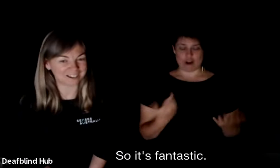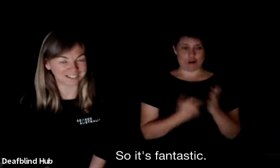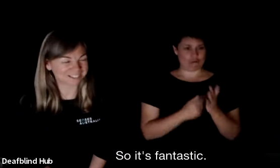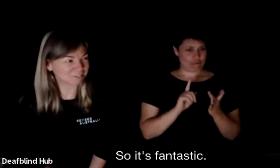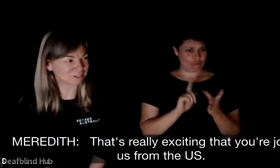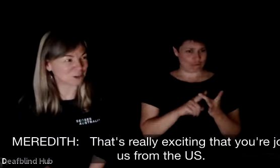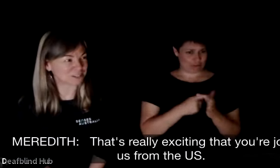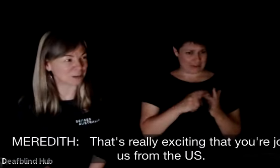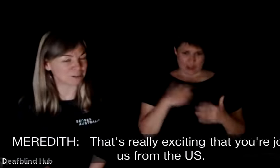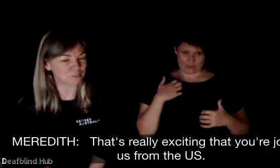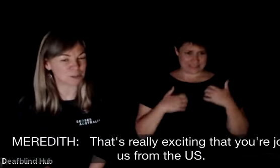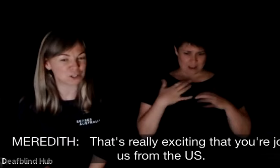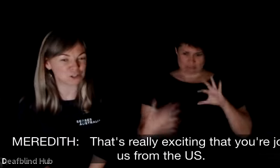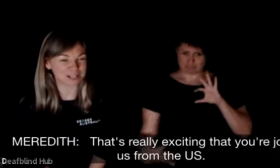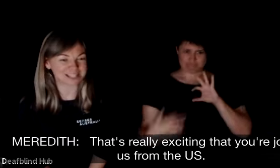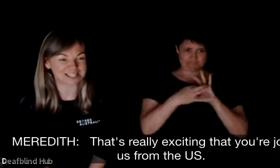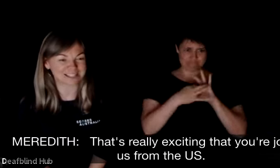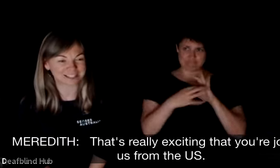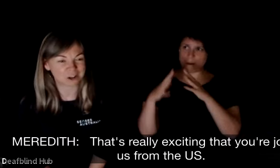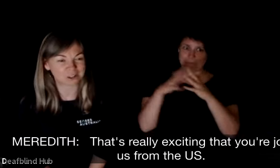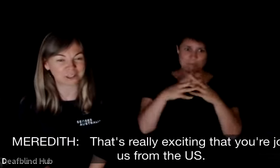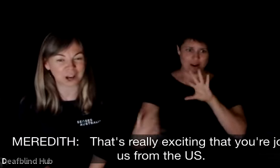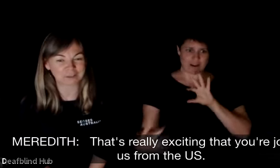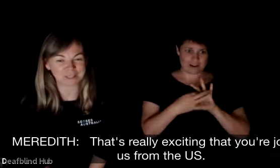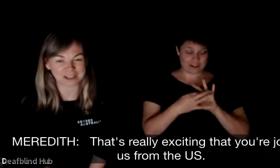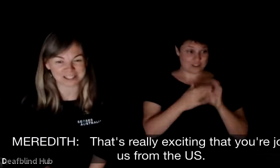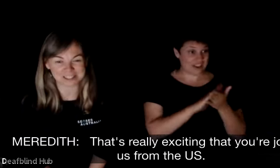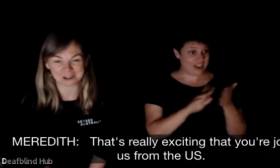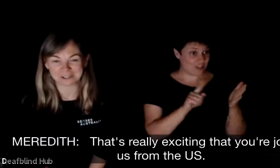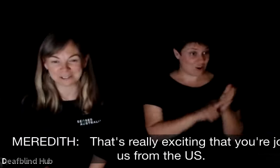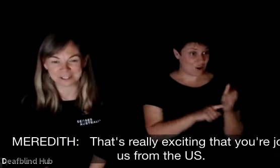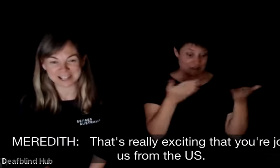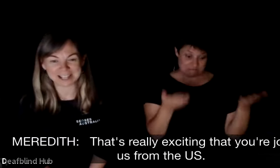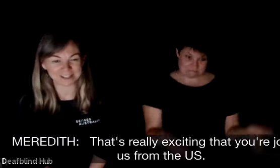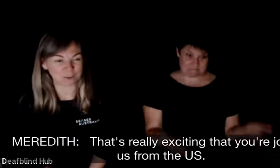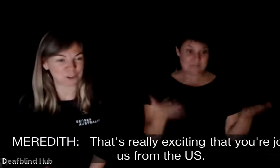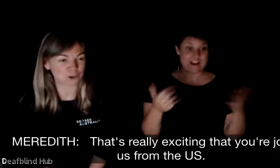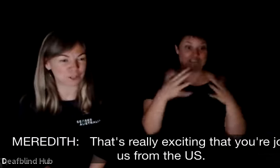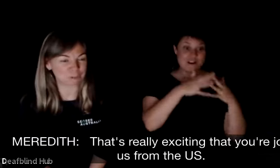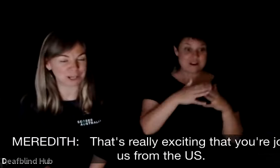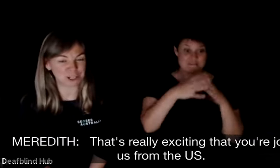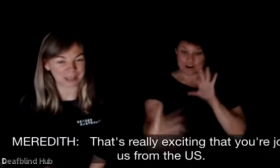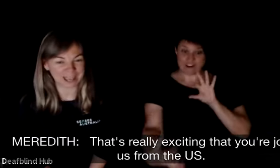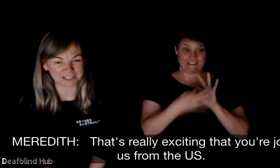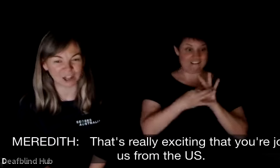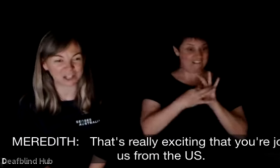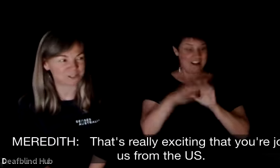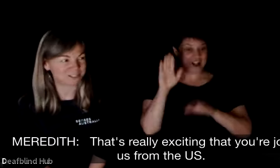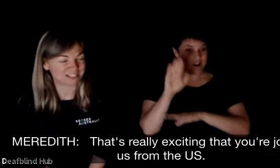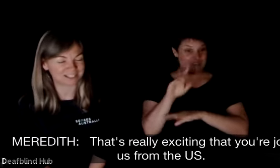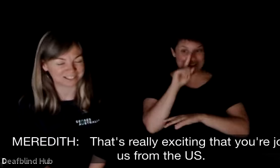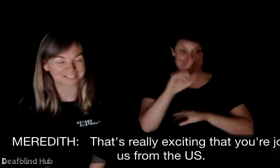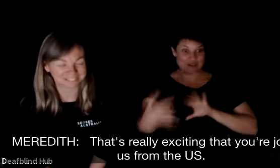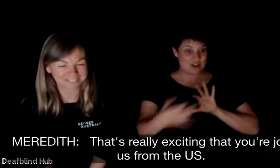Heather. We've got someone from the US online with us. So next, I'm sure it will be Japan, like